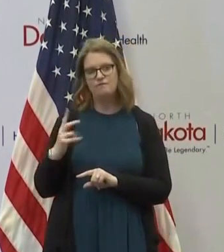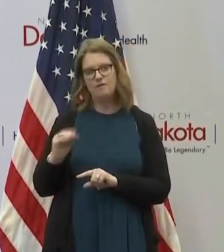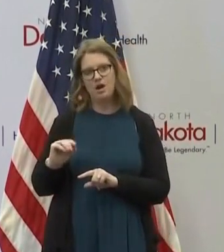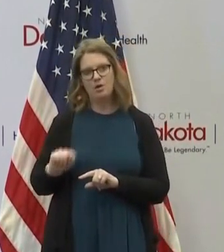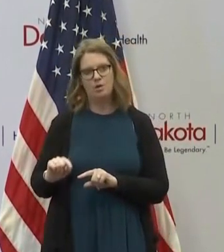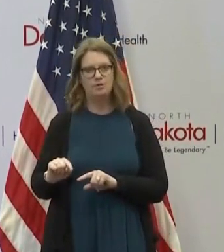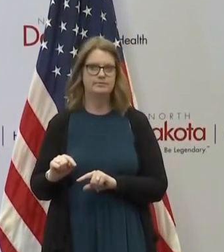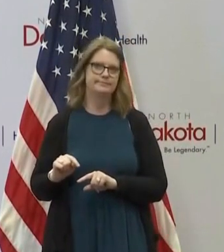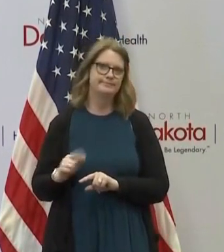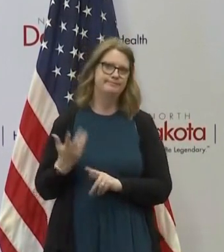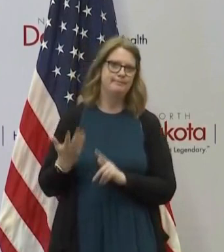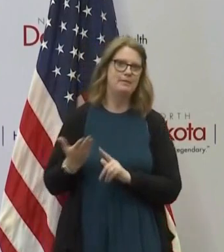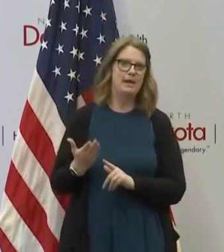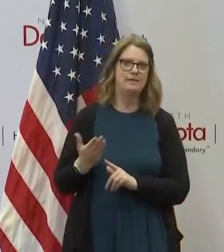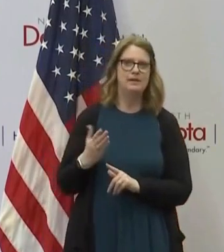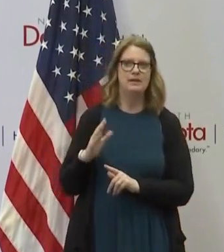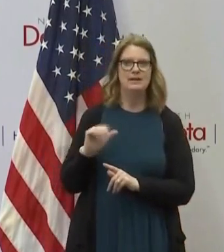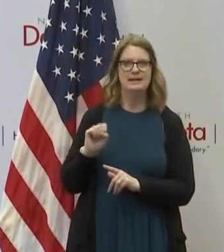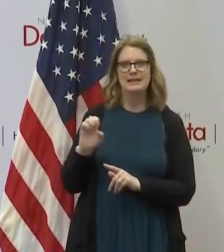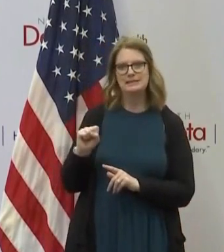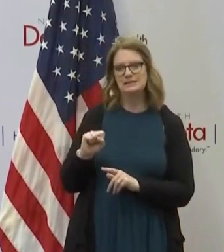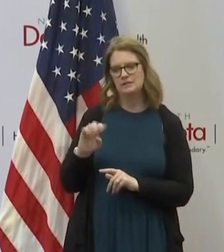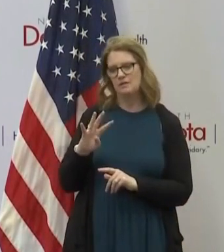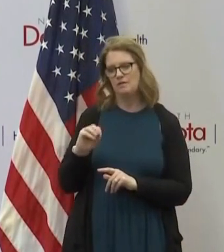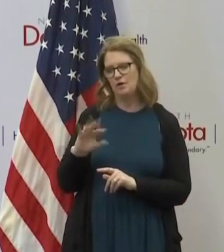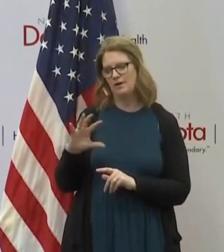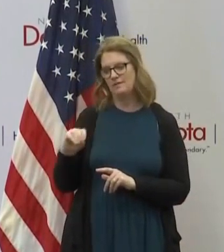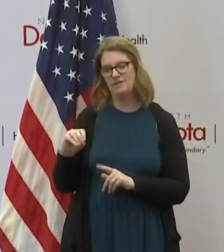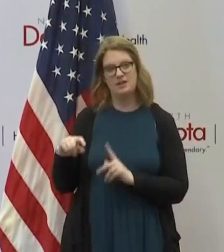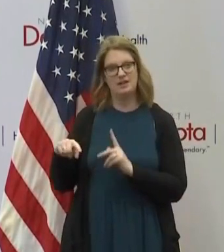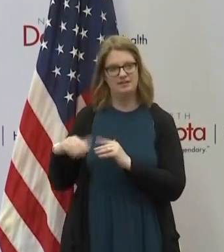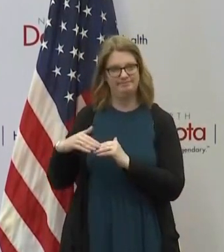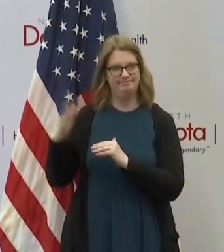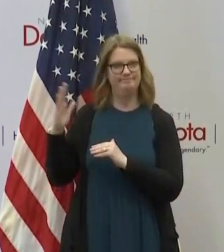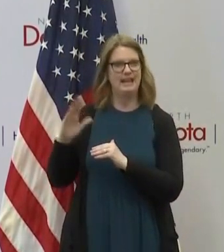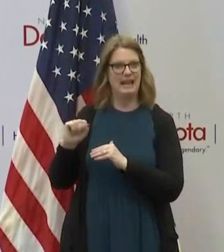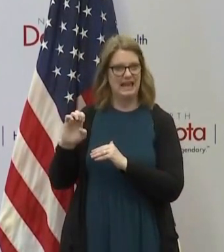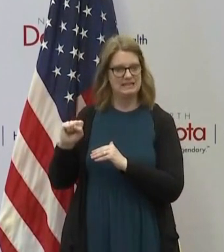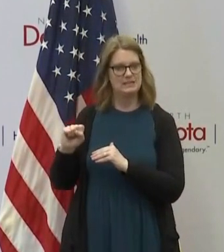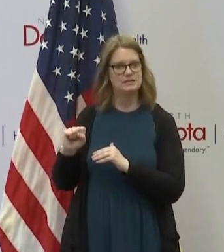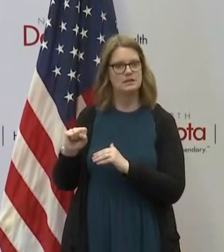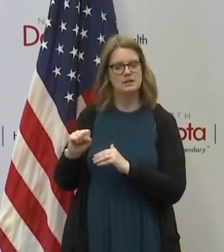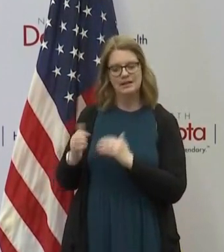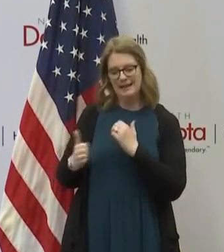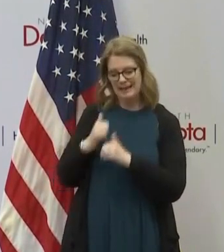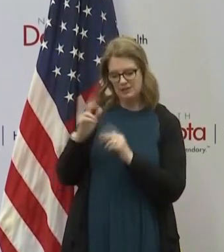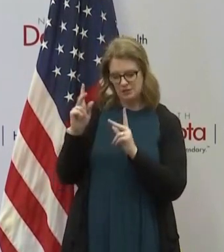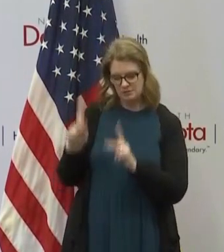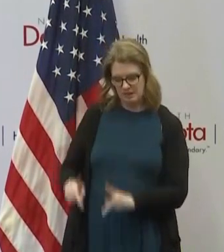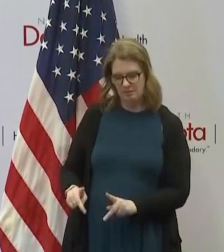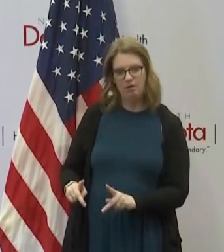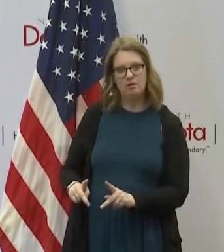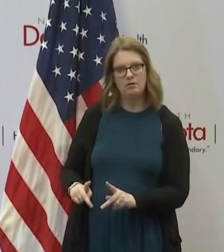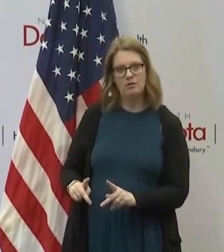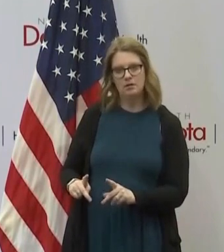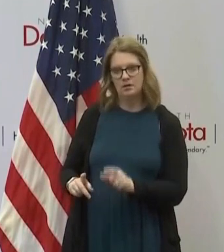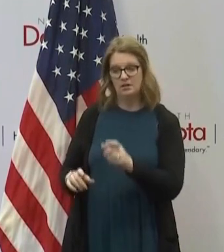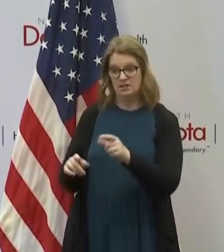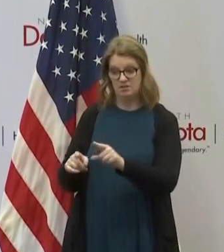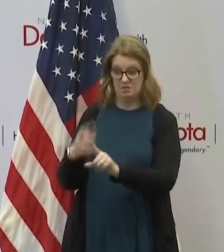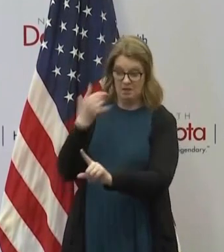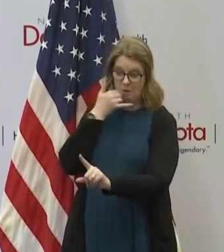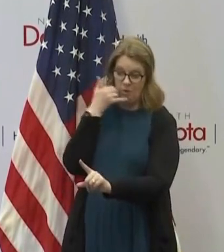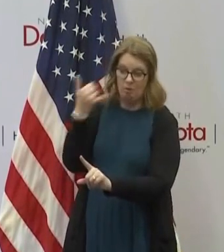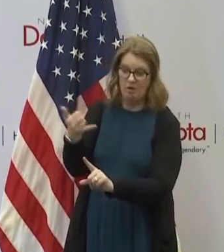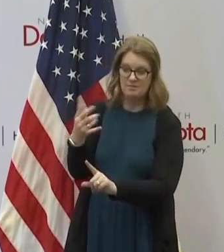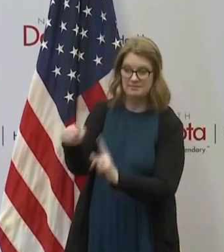in a day like today, you might have cases that are, 40 or 50 plus cases in a day. each of those individuals, when they're notified that they're